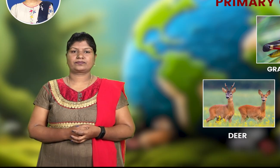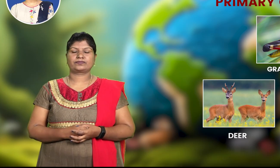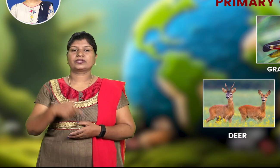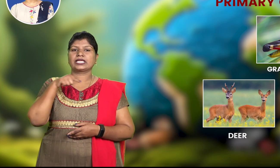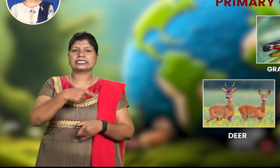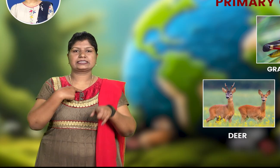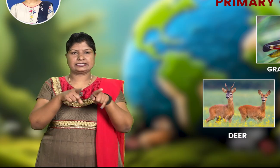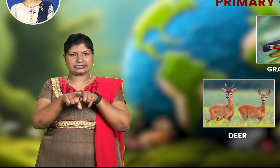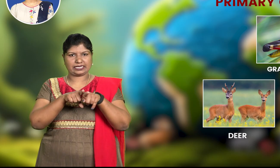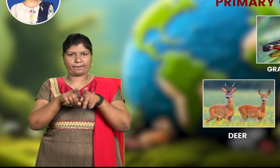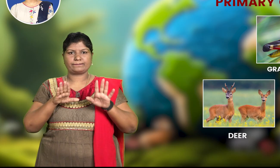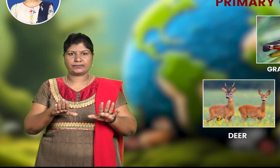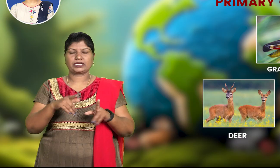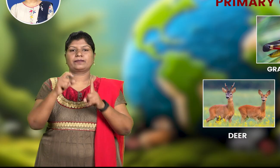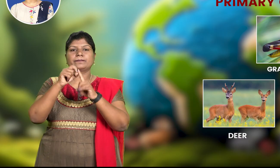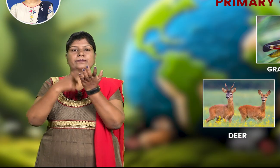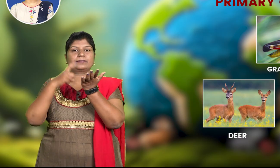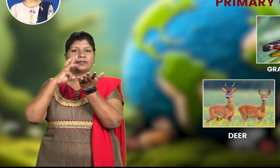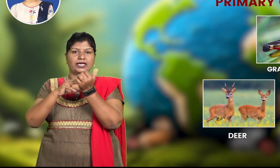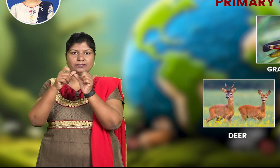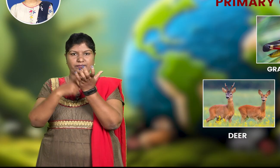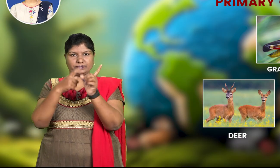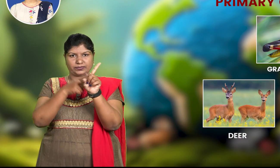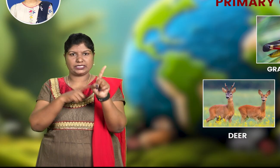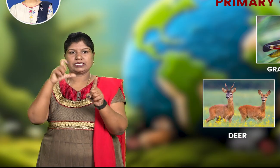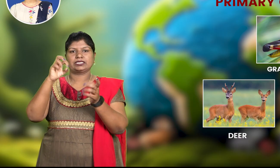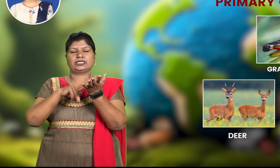are the examples of primary consumers.